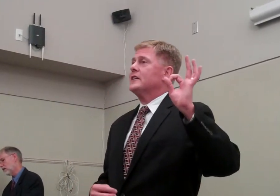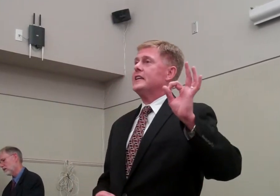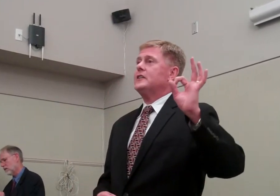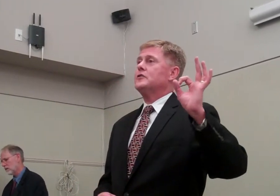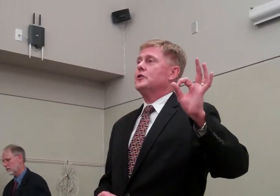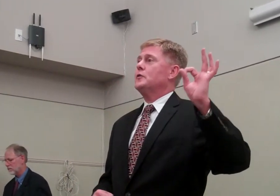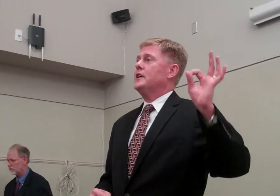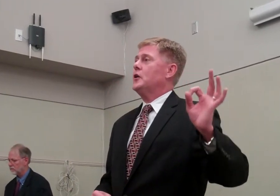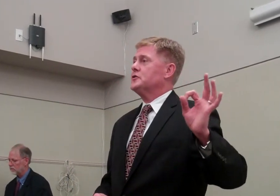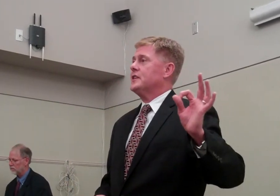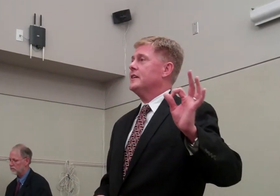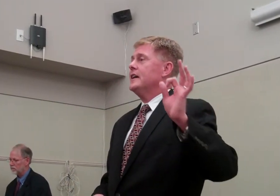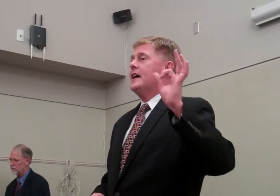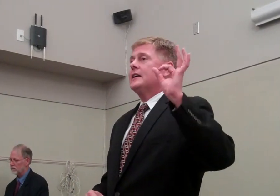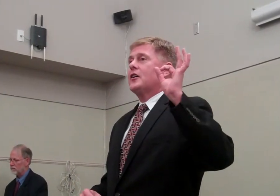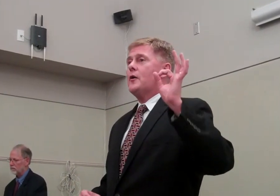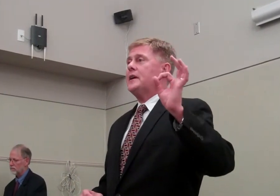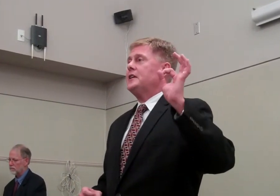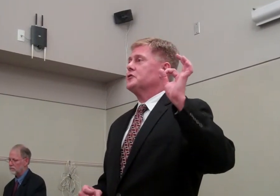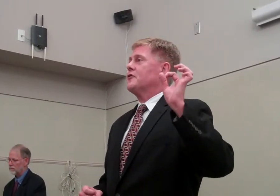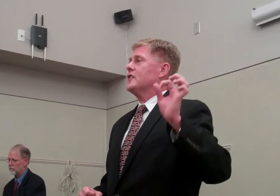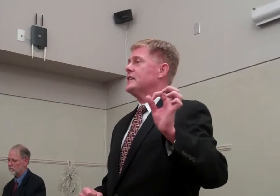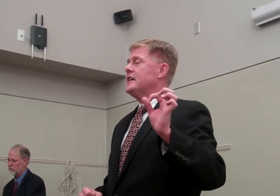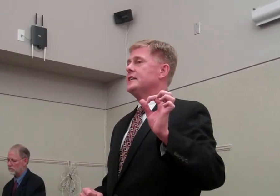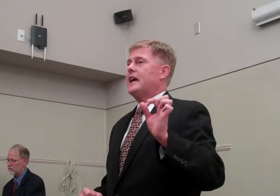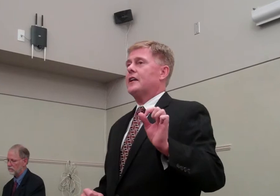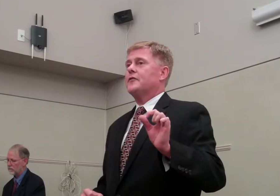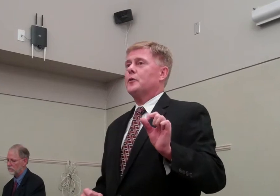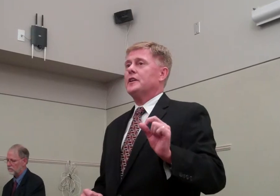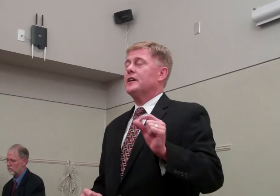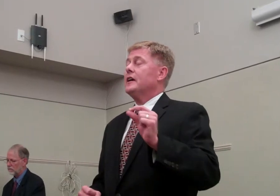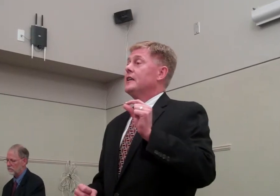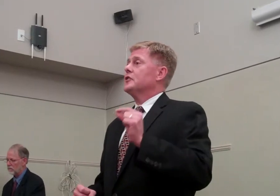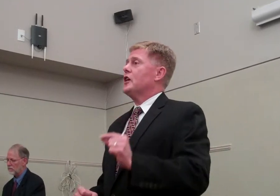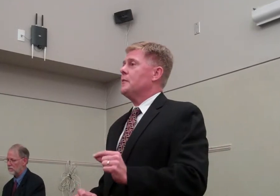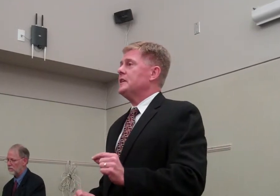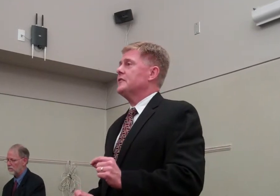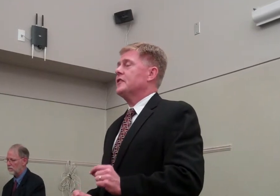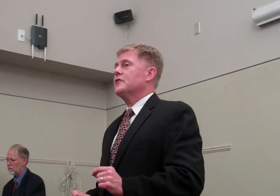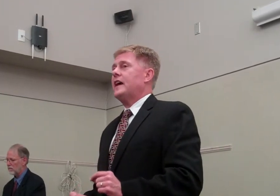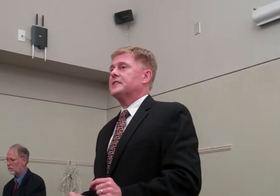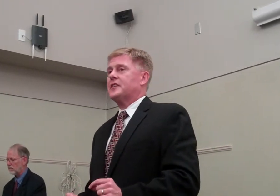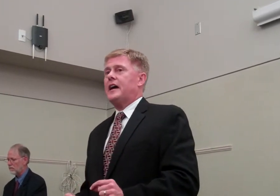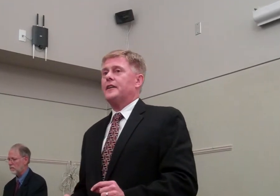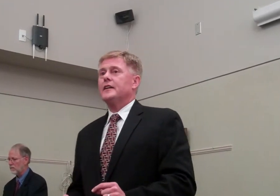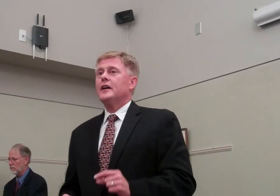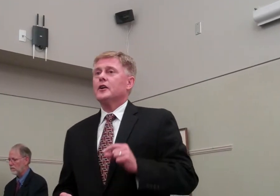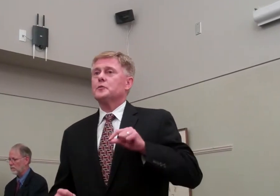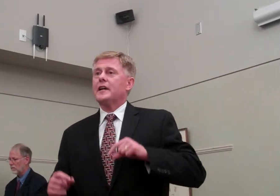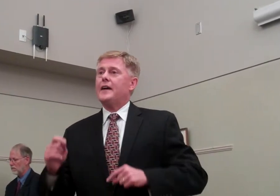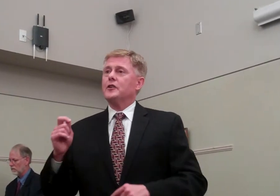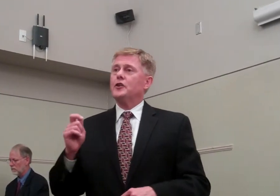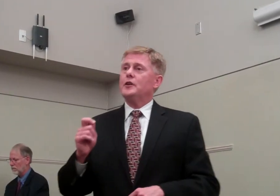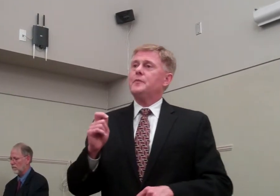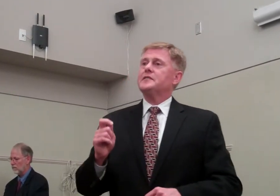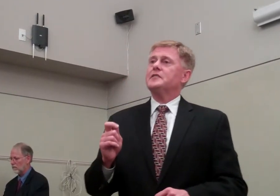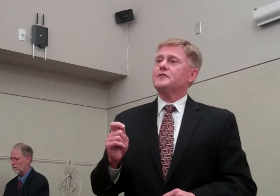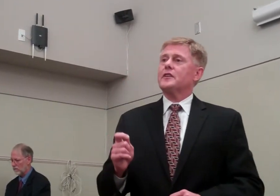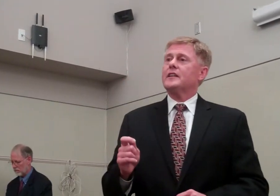into the ocean. Companies are fleeing California. They're coming to Fairfax County because we have a good business-friendly